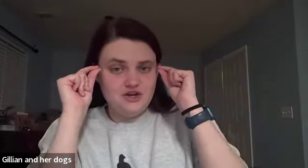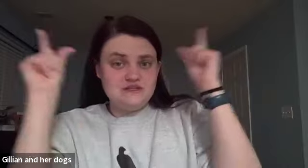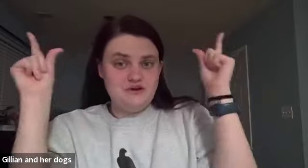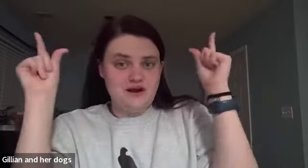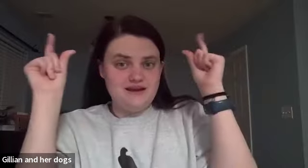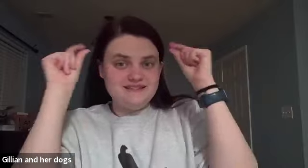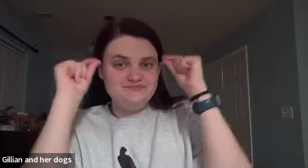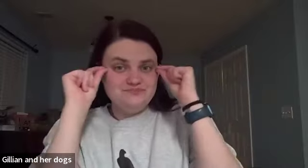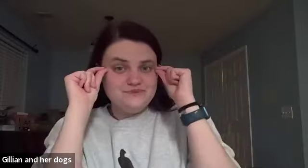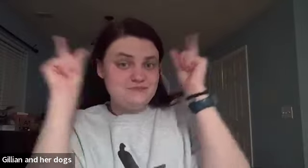go surprise,